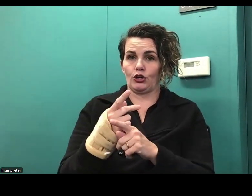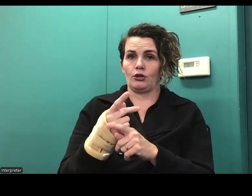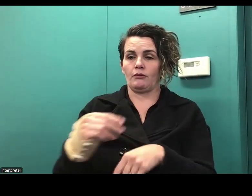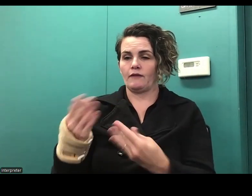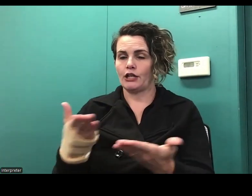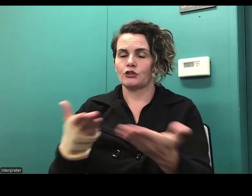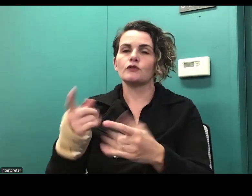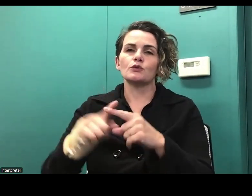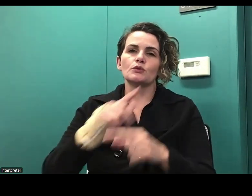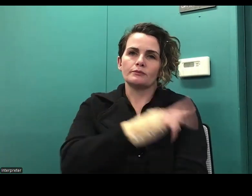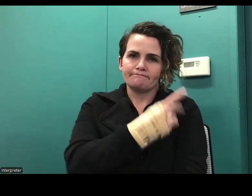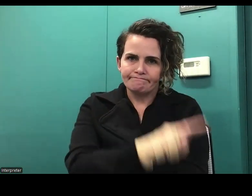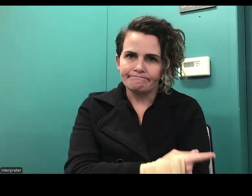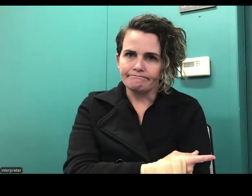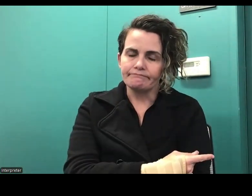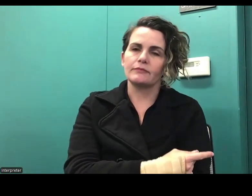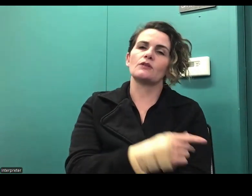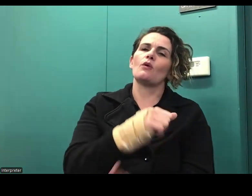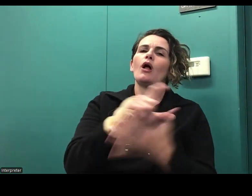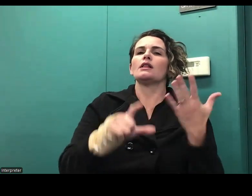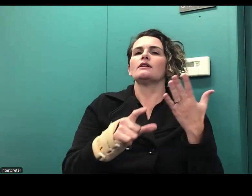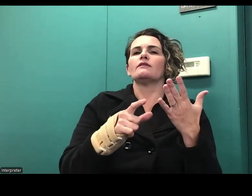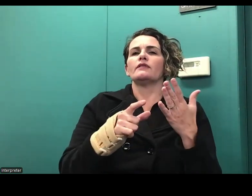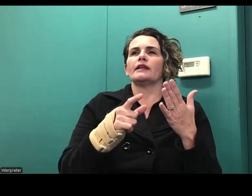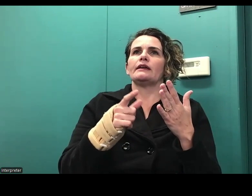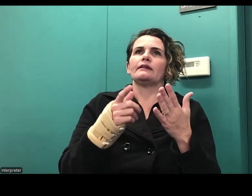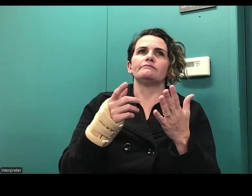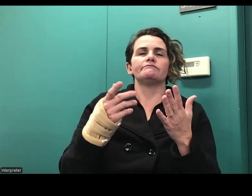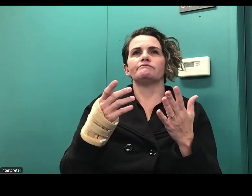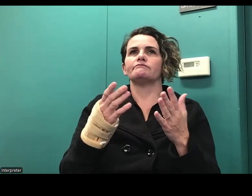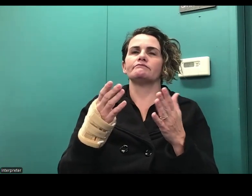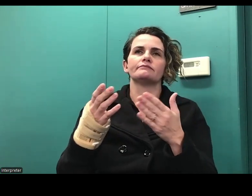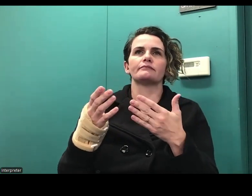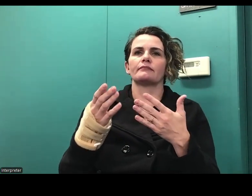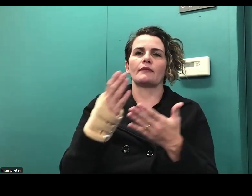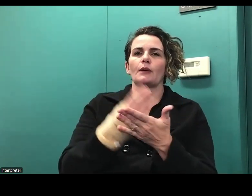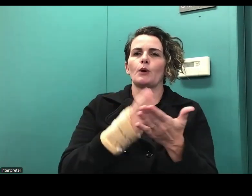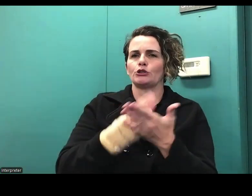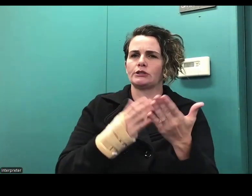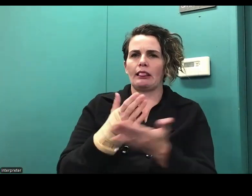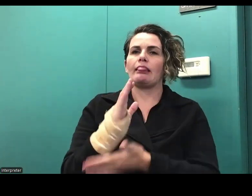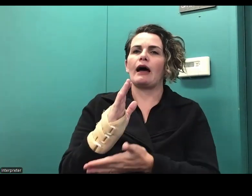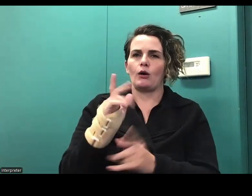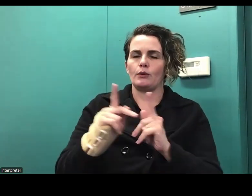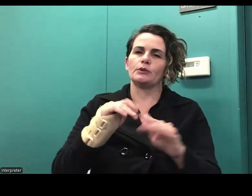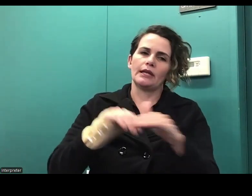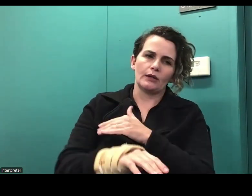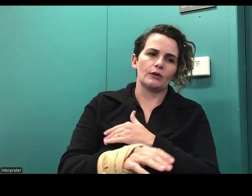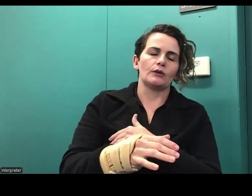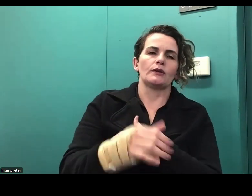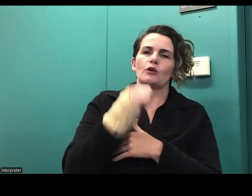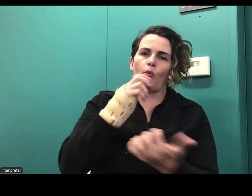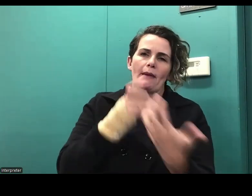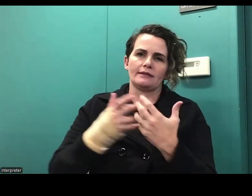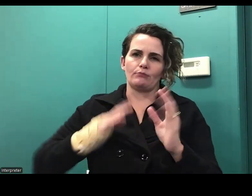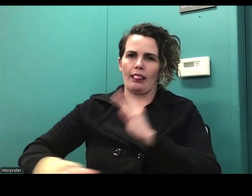could, or is fine for you to go into the bathroom that doesn't align with your biological sex. So legally amended birth certificate, or a